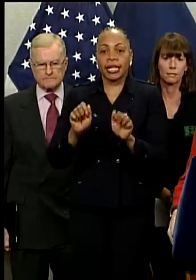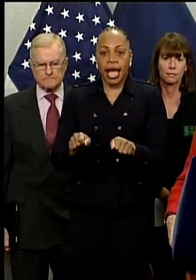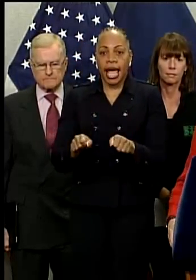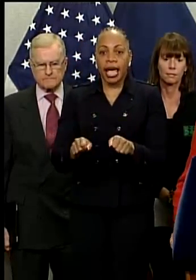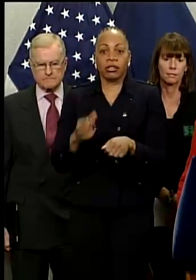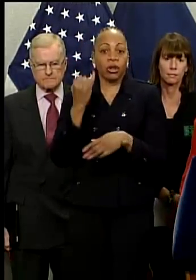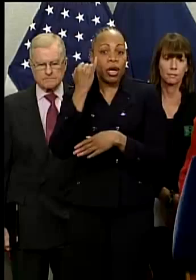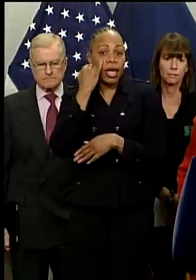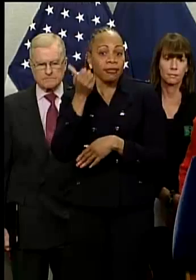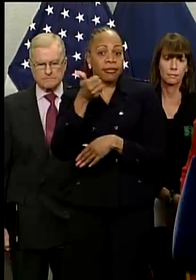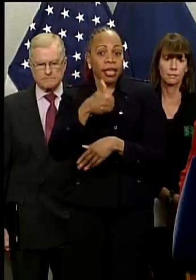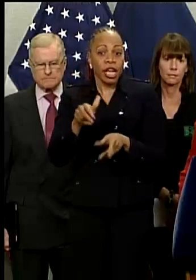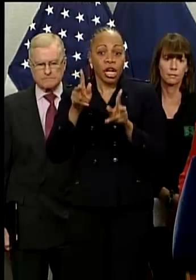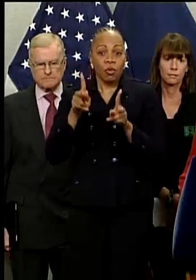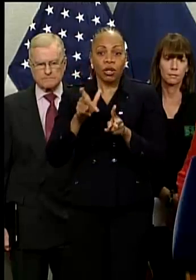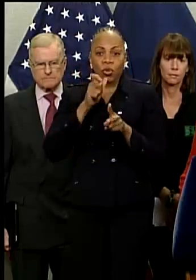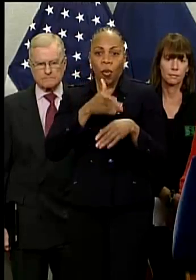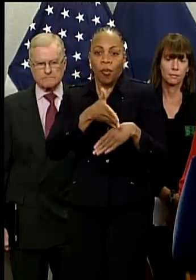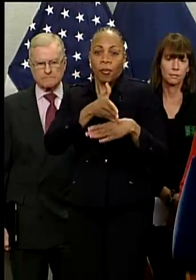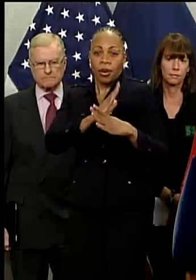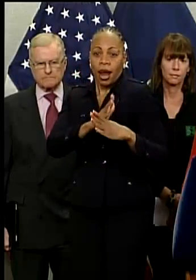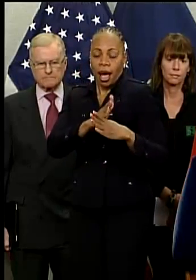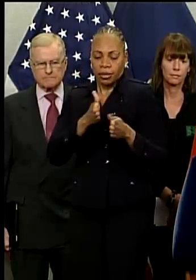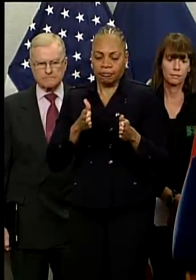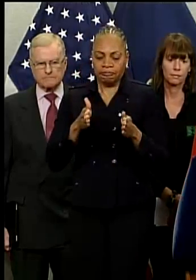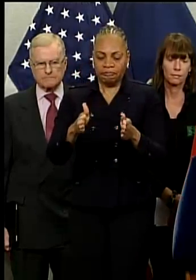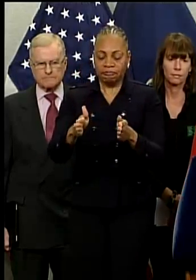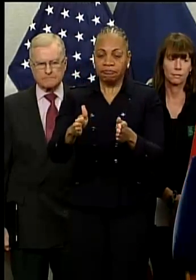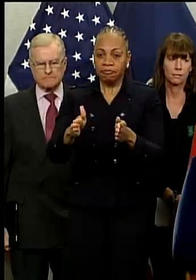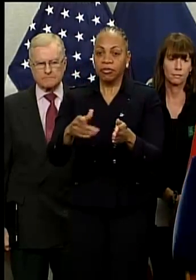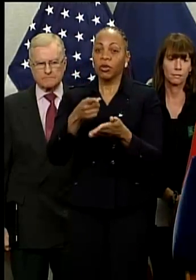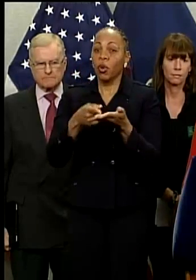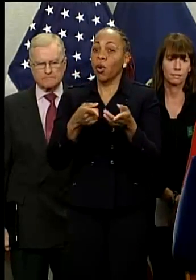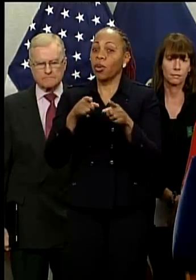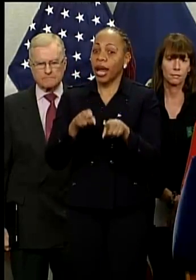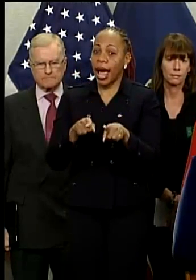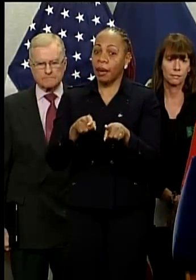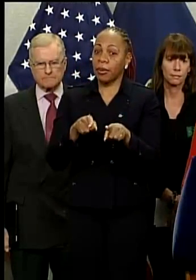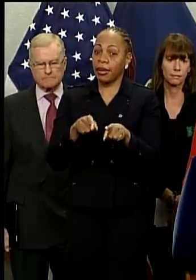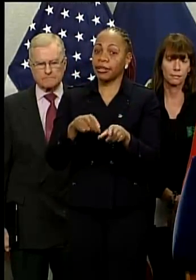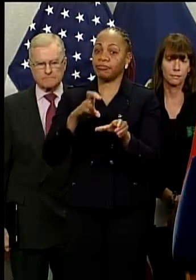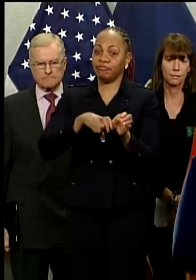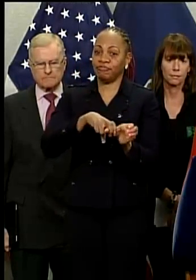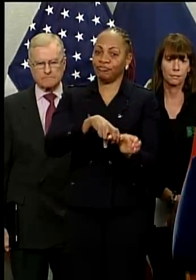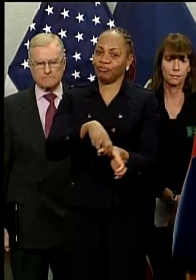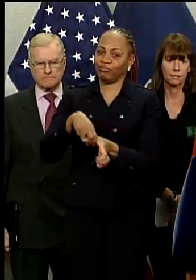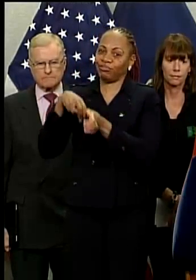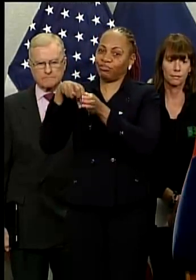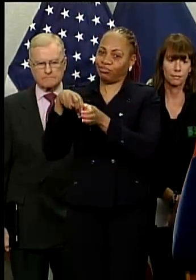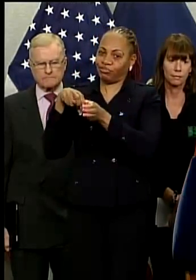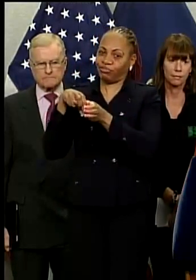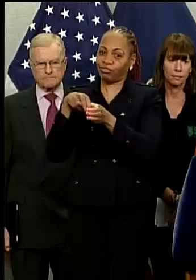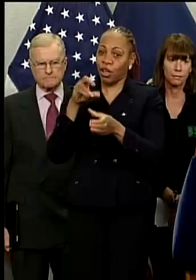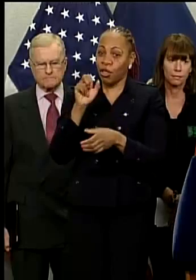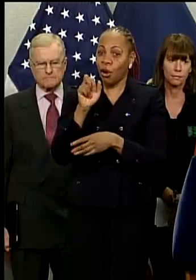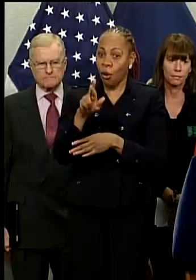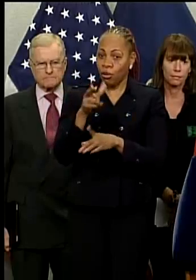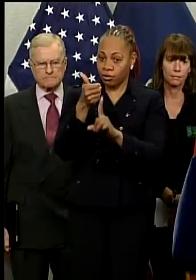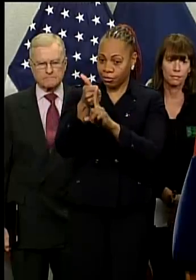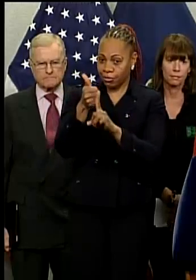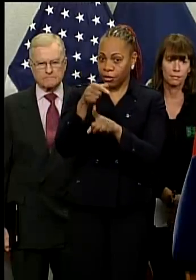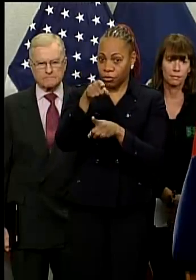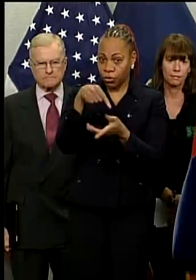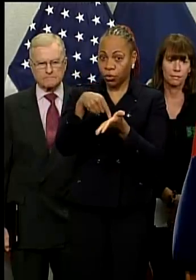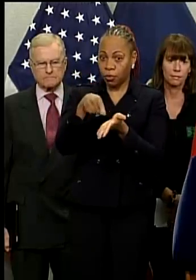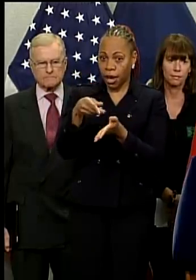blocking roadways or impeding the flow of traffic will be subject to towing at the owner's expense. And by keeping